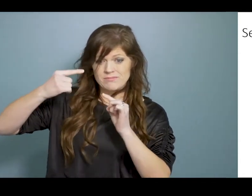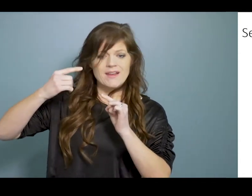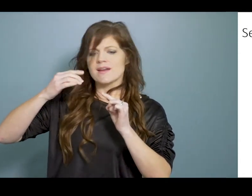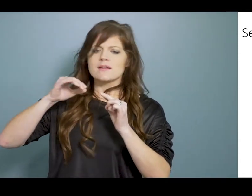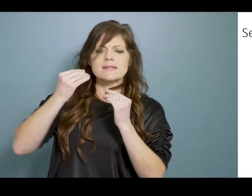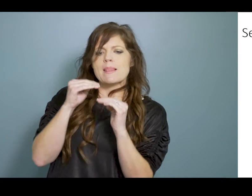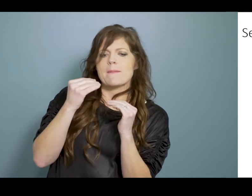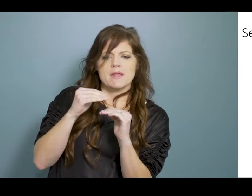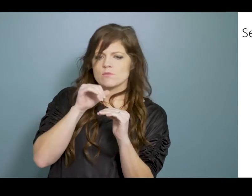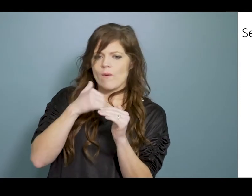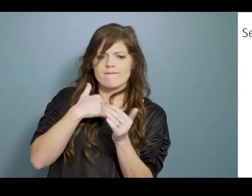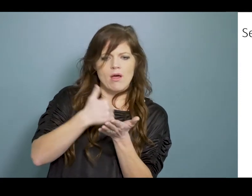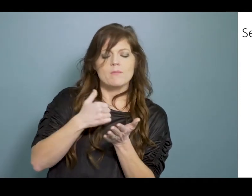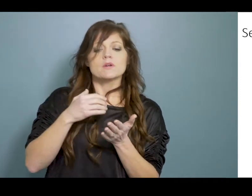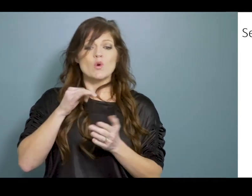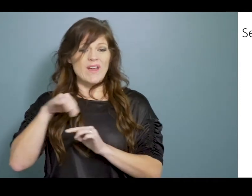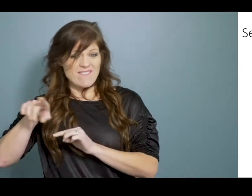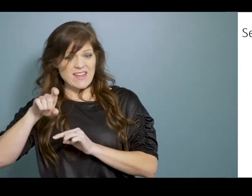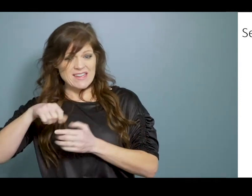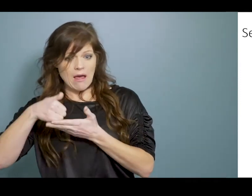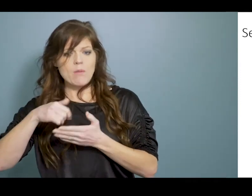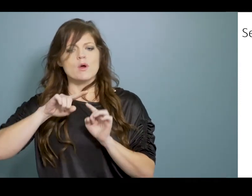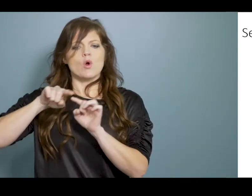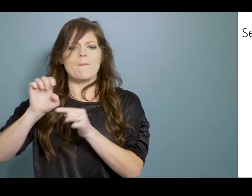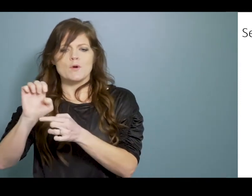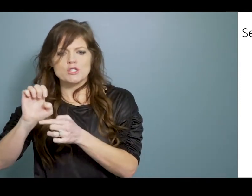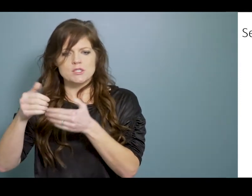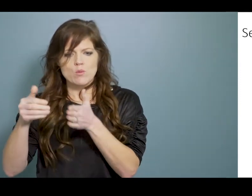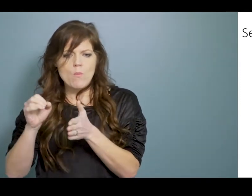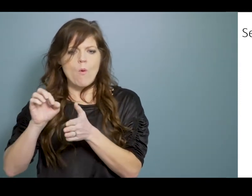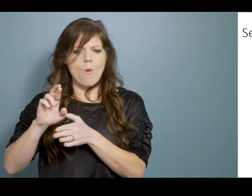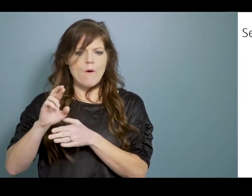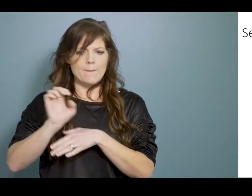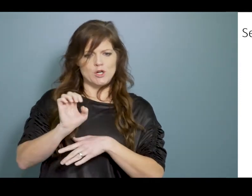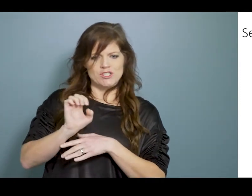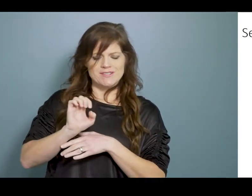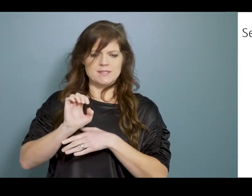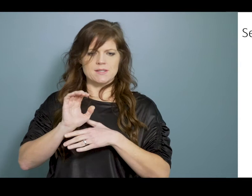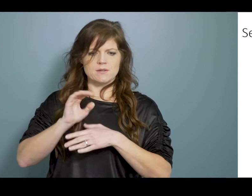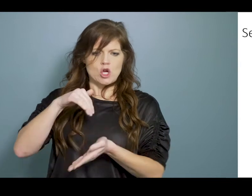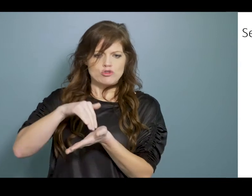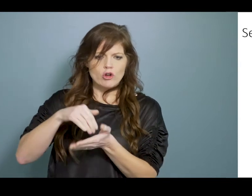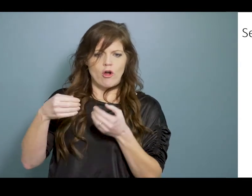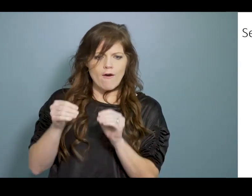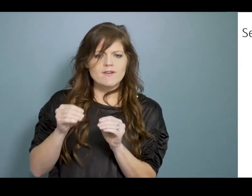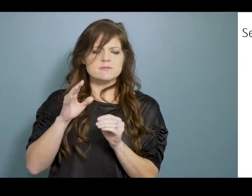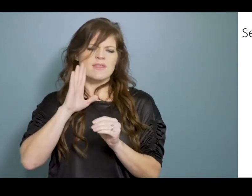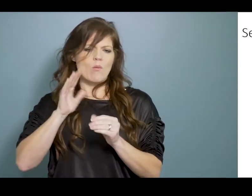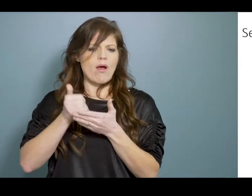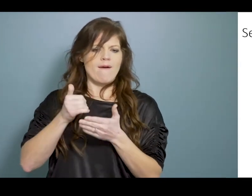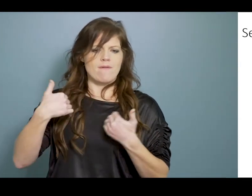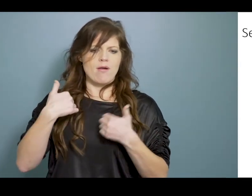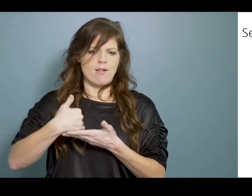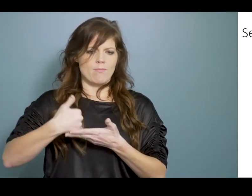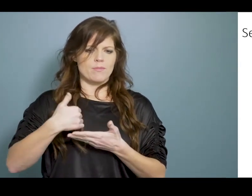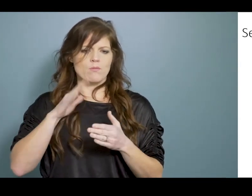So I want you to just take a moment to kind of read through these questions, think about where